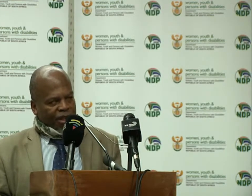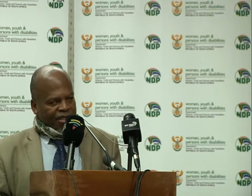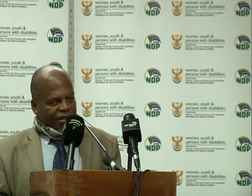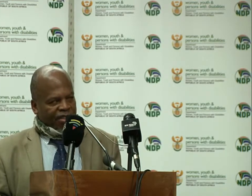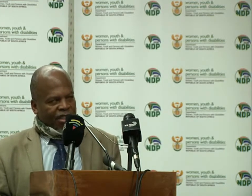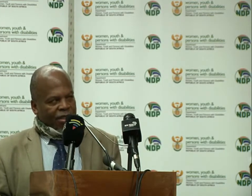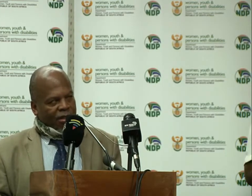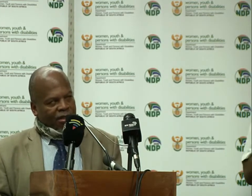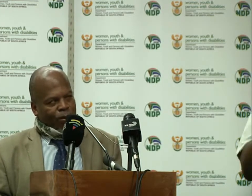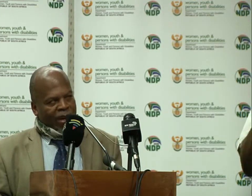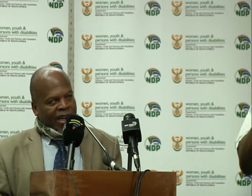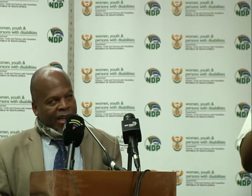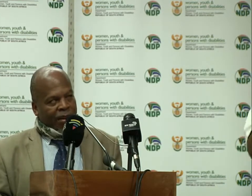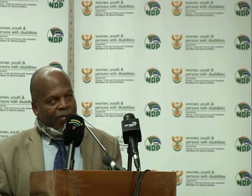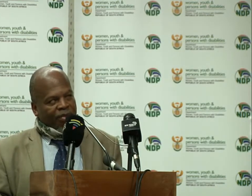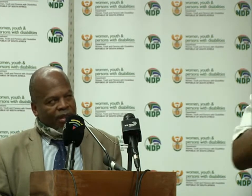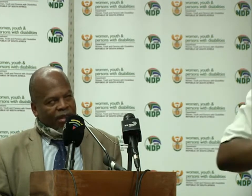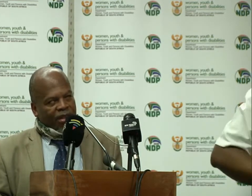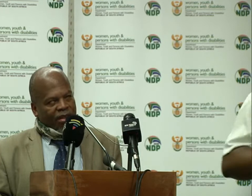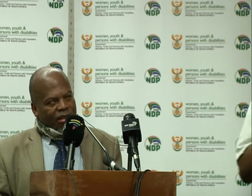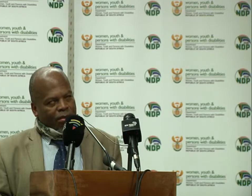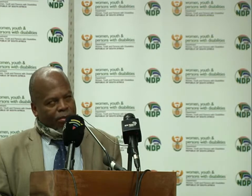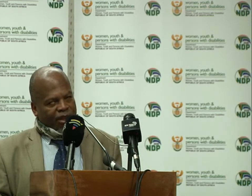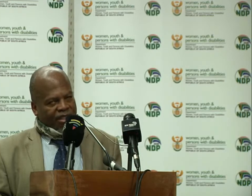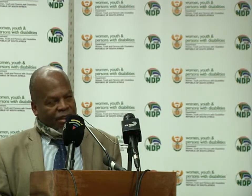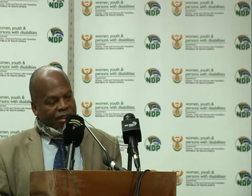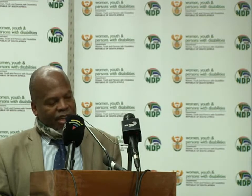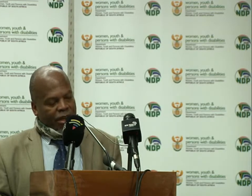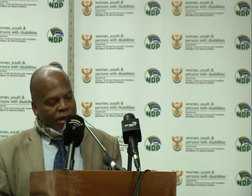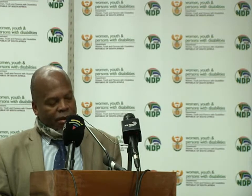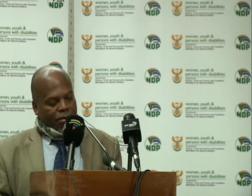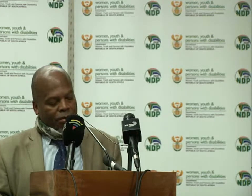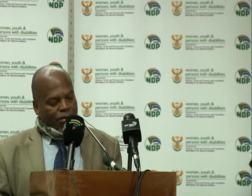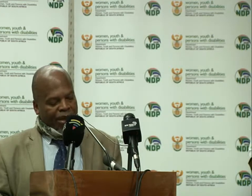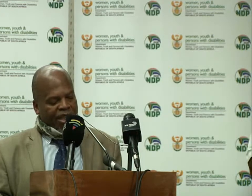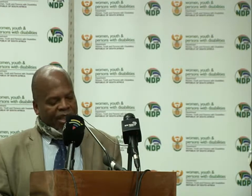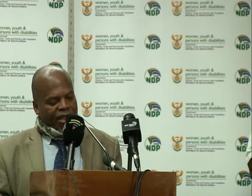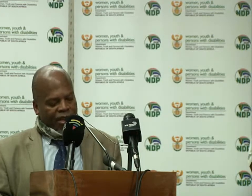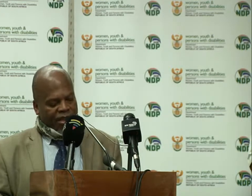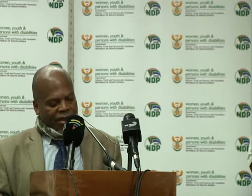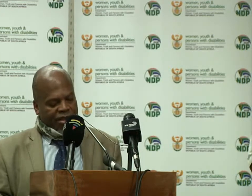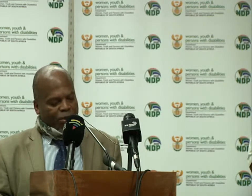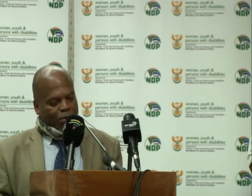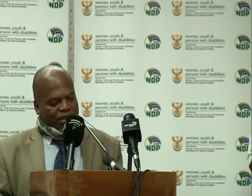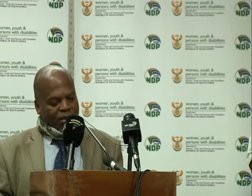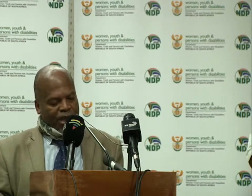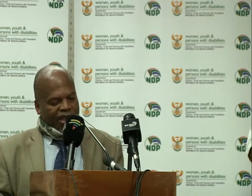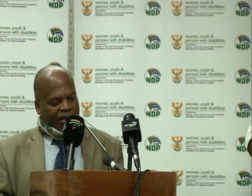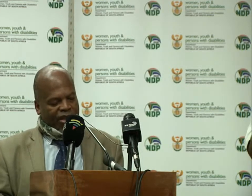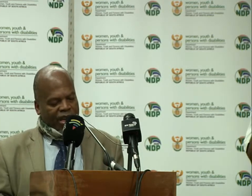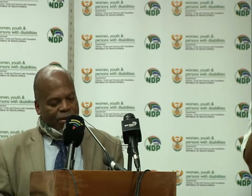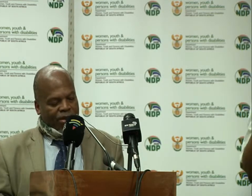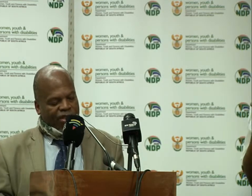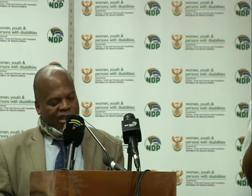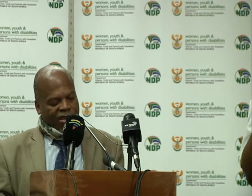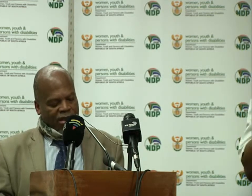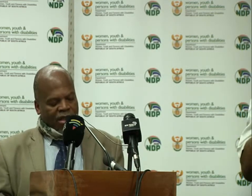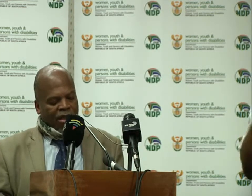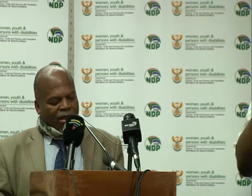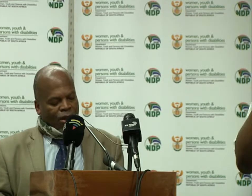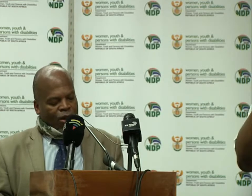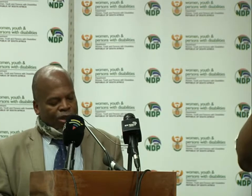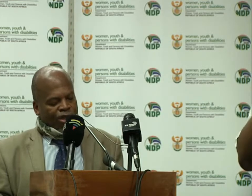moved to the presidency, where President Mbeki, Deputy President Mbeki at the time,